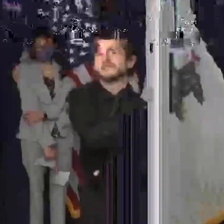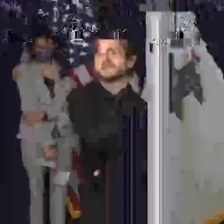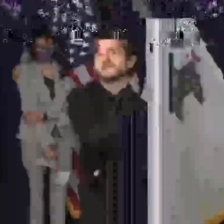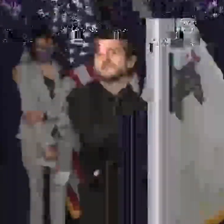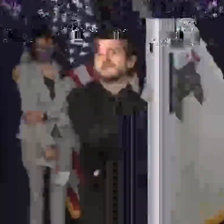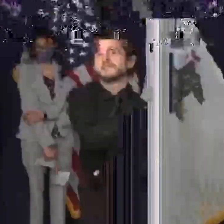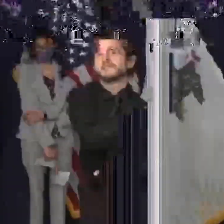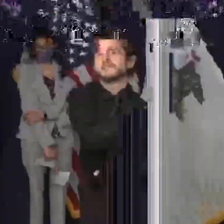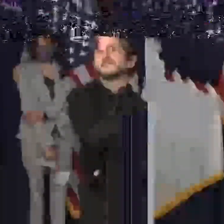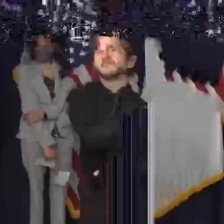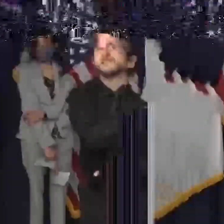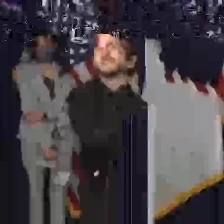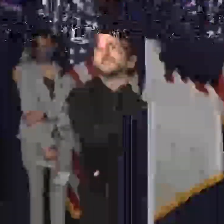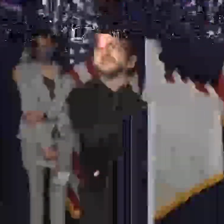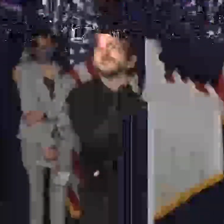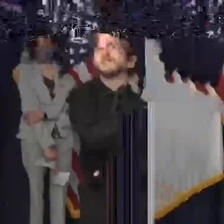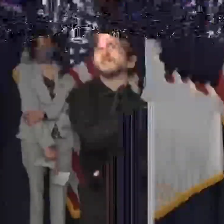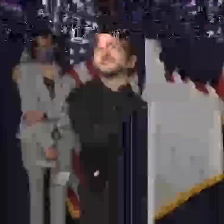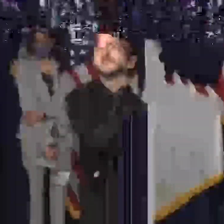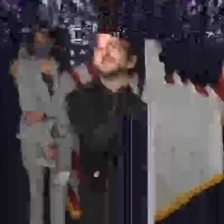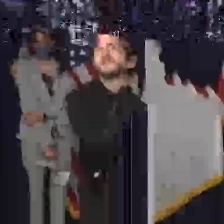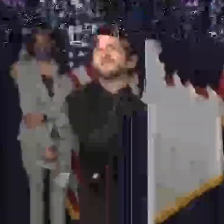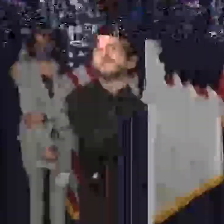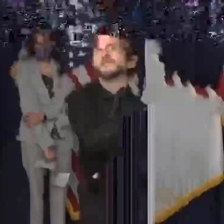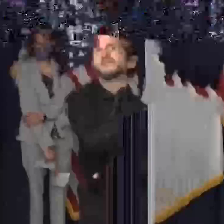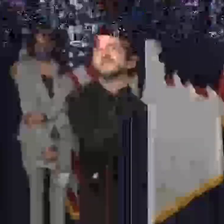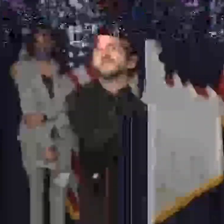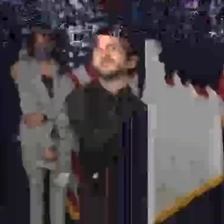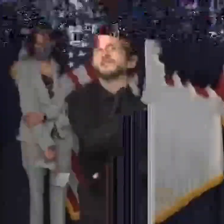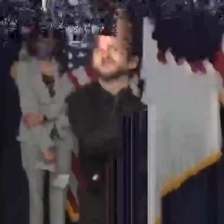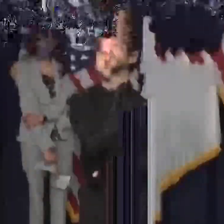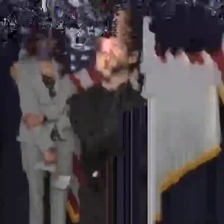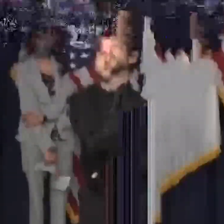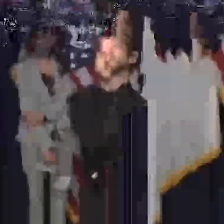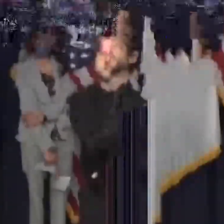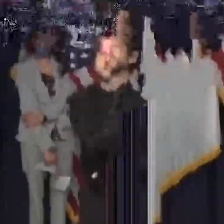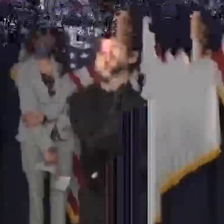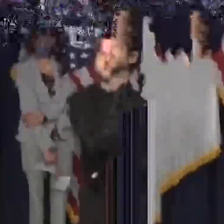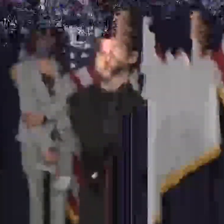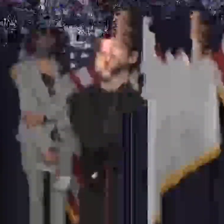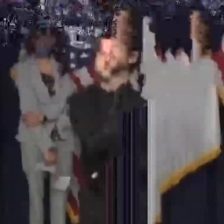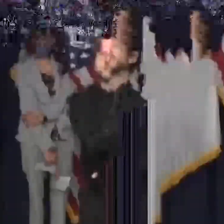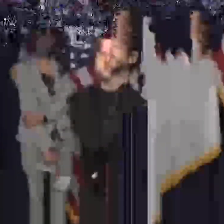who have also isolated? Can we safely hug or visit moms for Mother's Day?